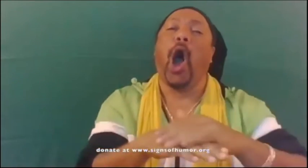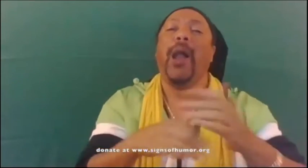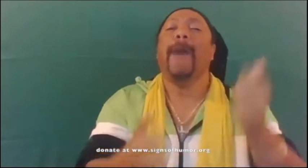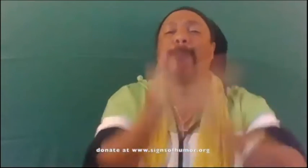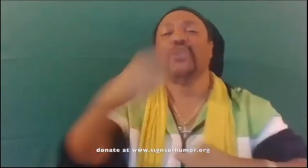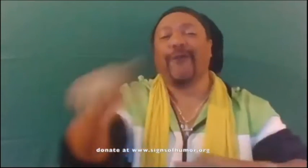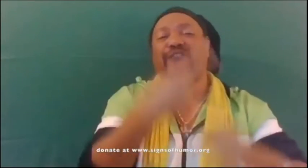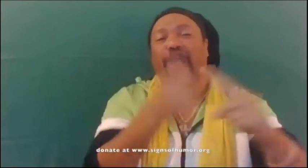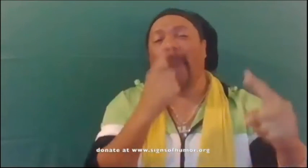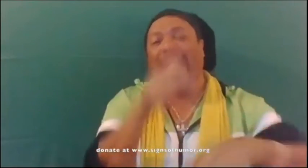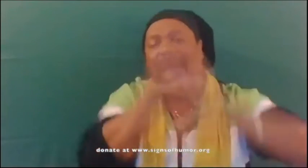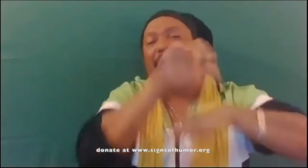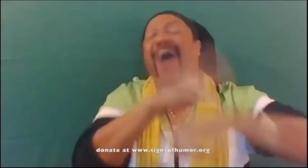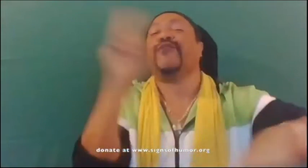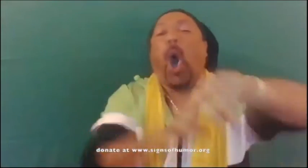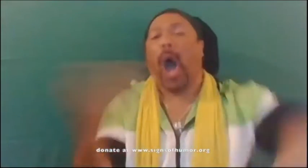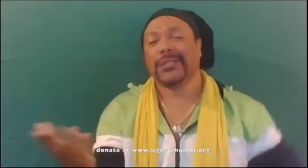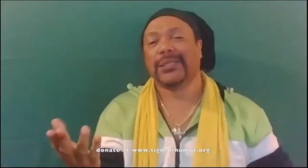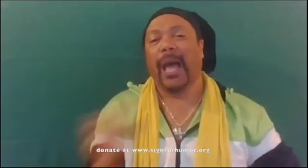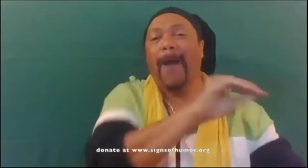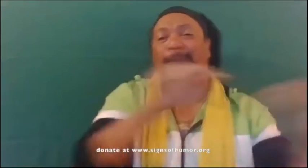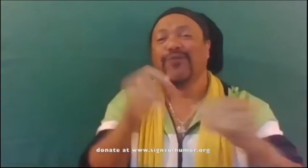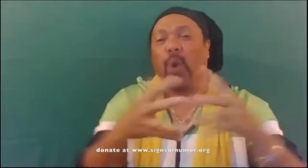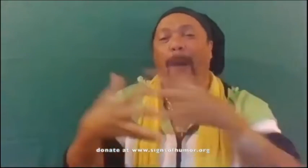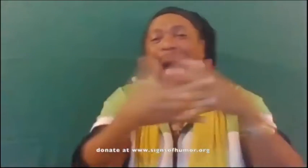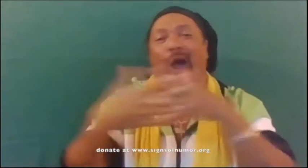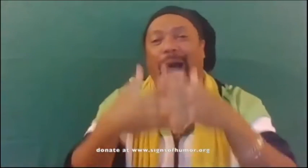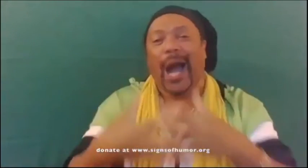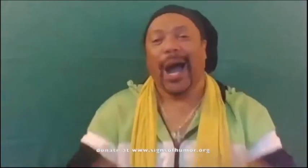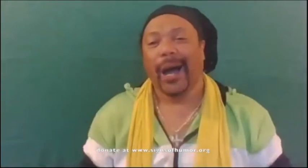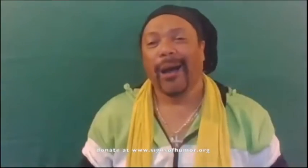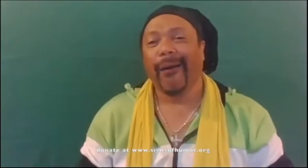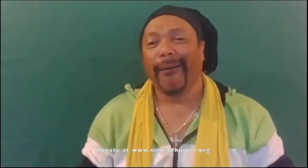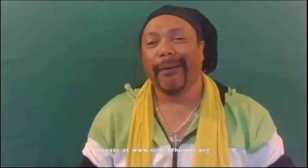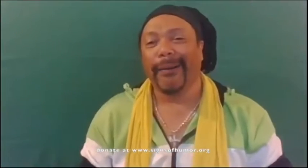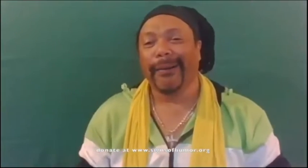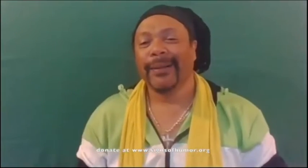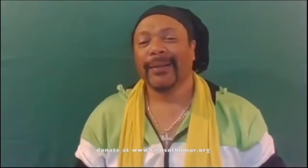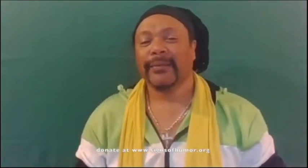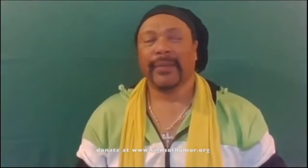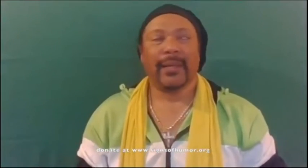Come on, y'all. Most of y'all. Y'all done moved to America, y'all done migrated. Y'all